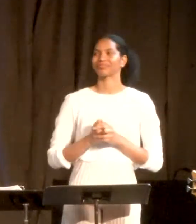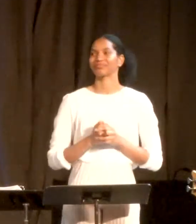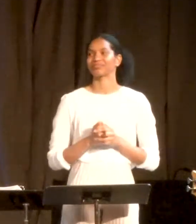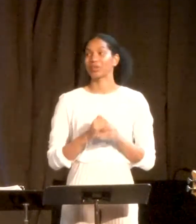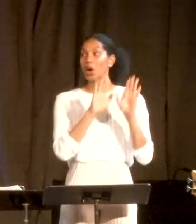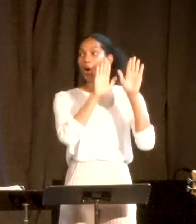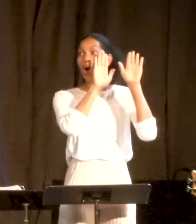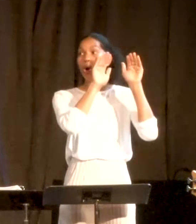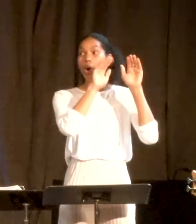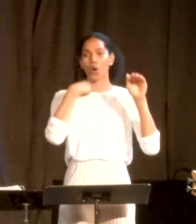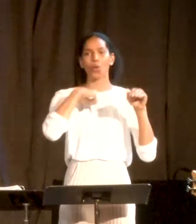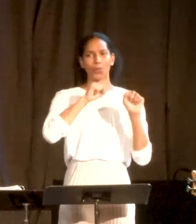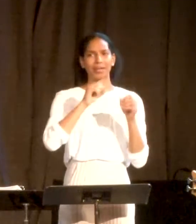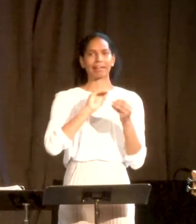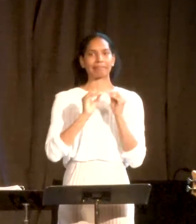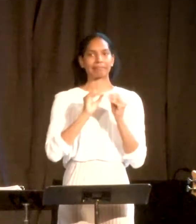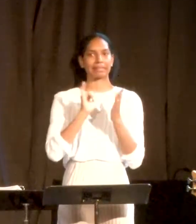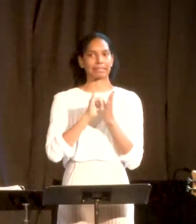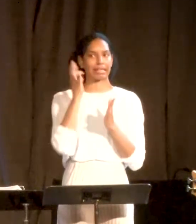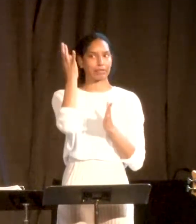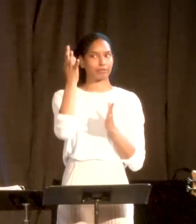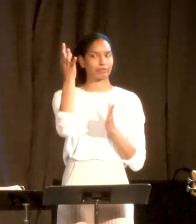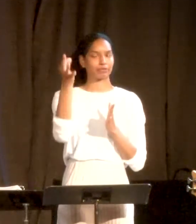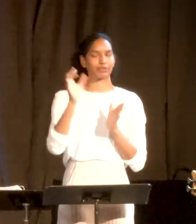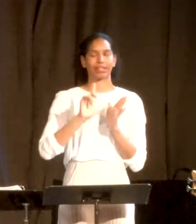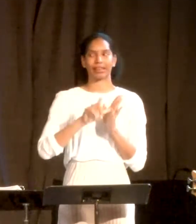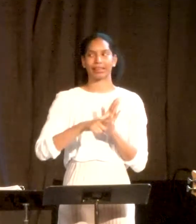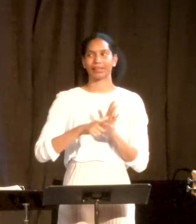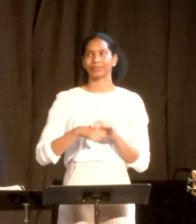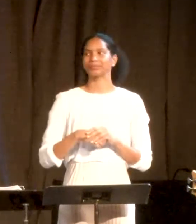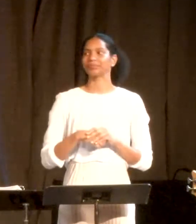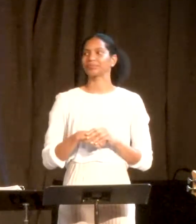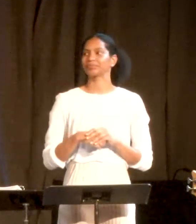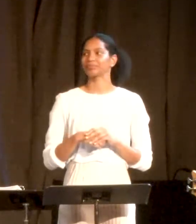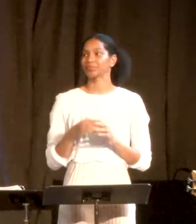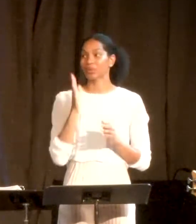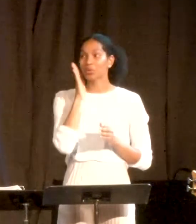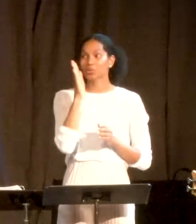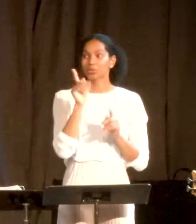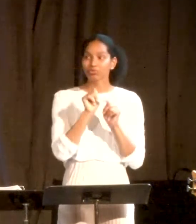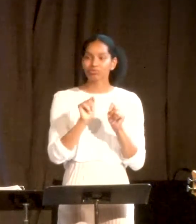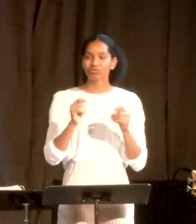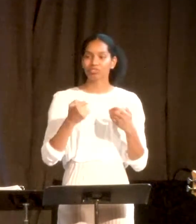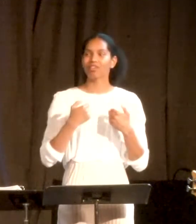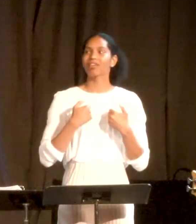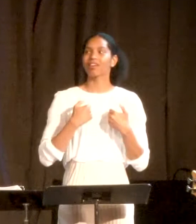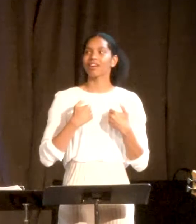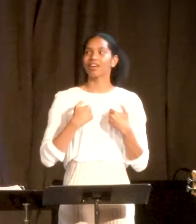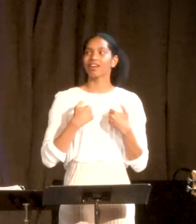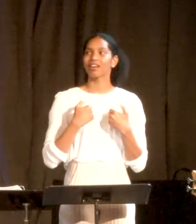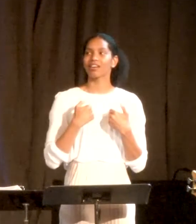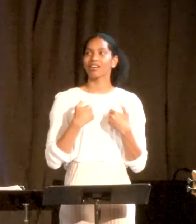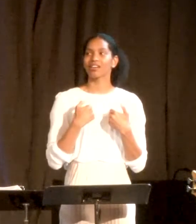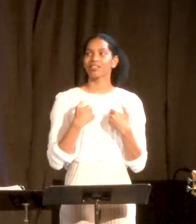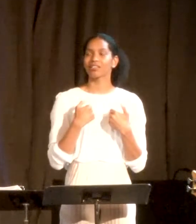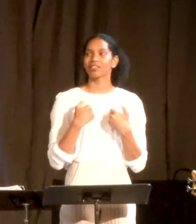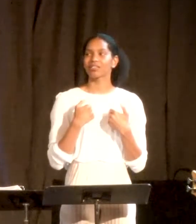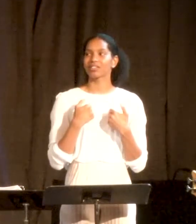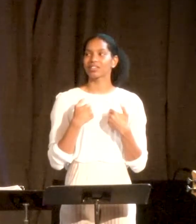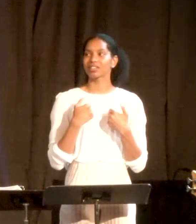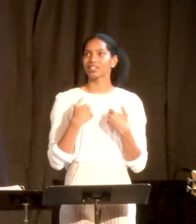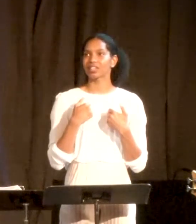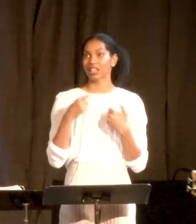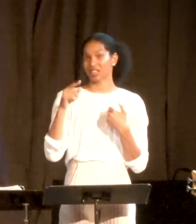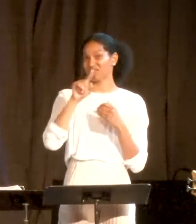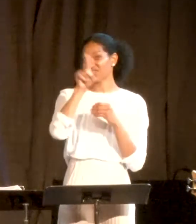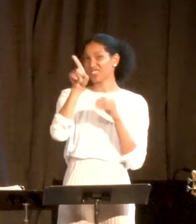Hopefully we can get that fixed in the future. We're going to try and have, at least today, I think we're still, they anticipate